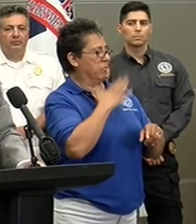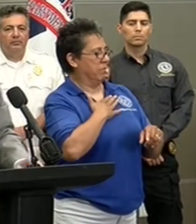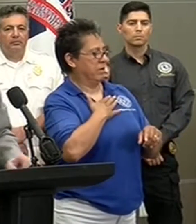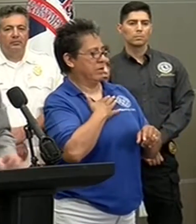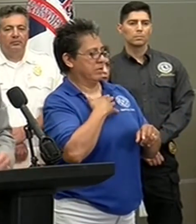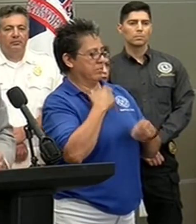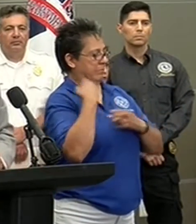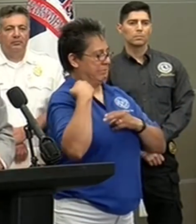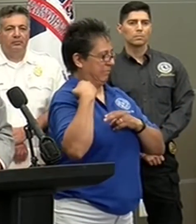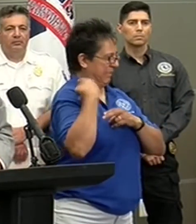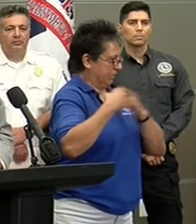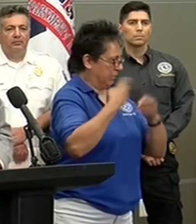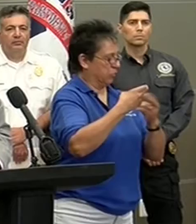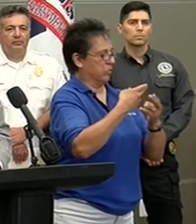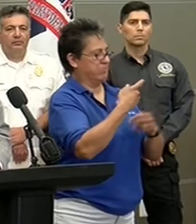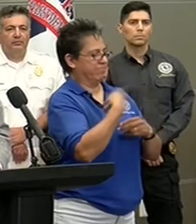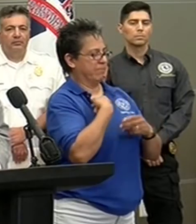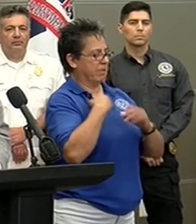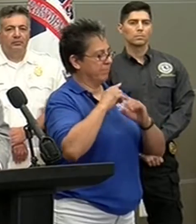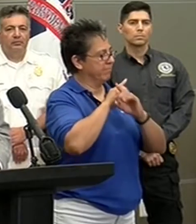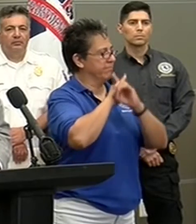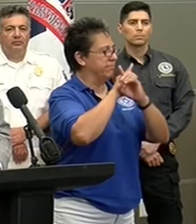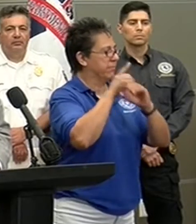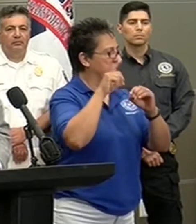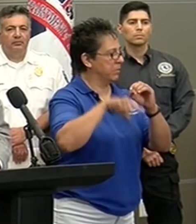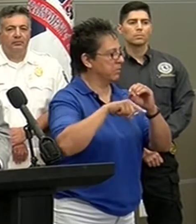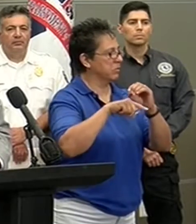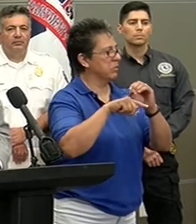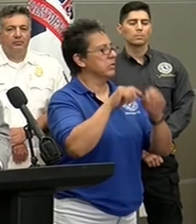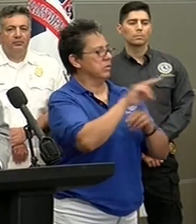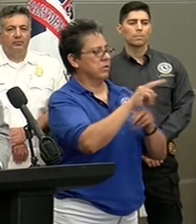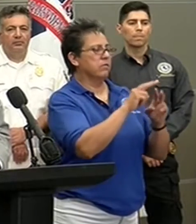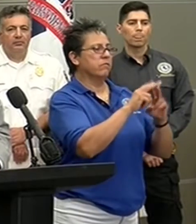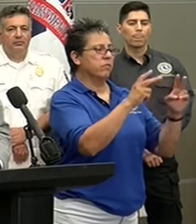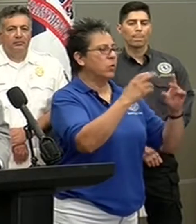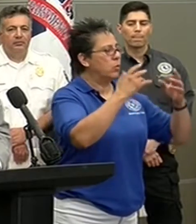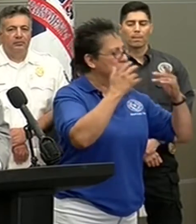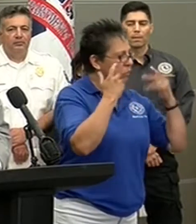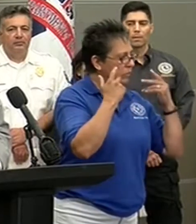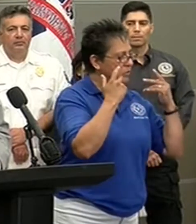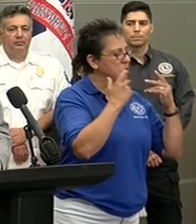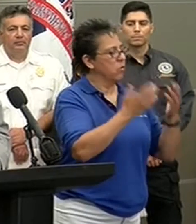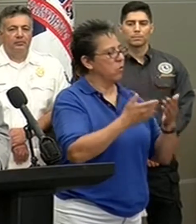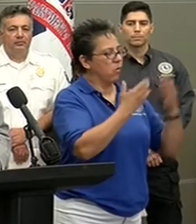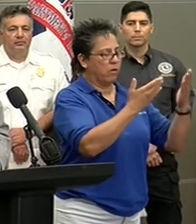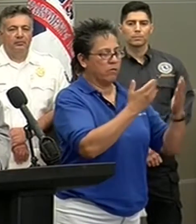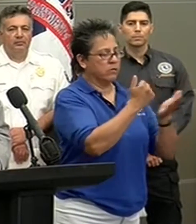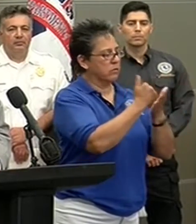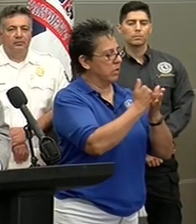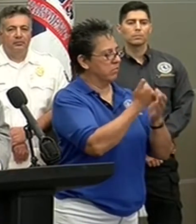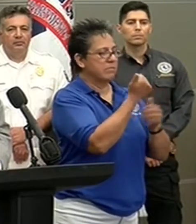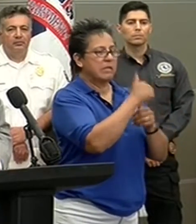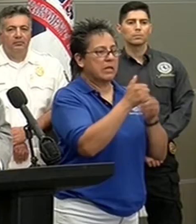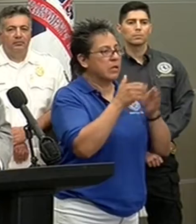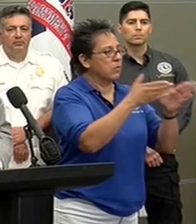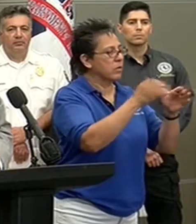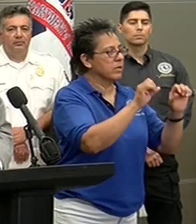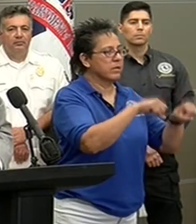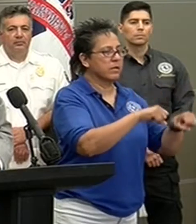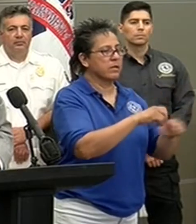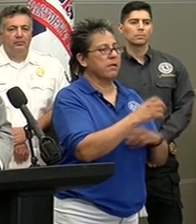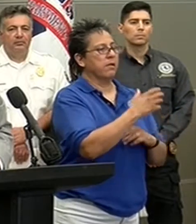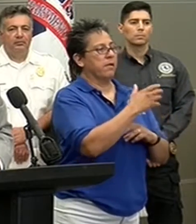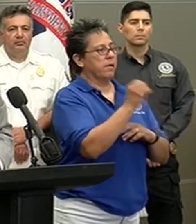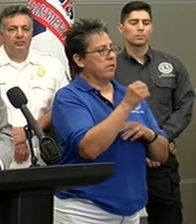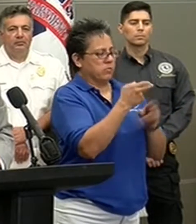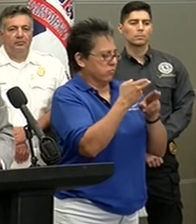the president, as I've defended El Paso. He was very gracious, offered to help in any way he could, and